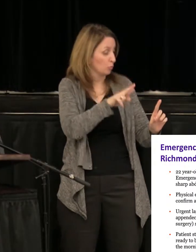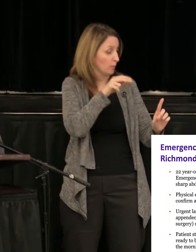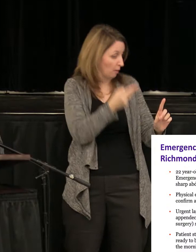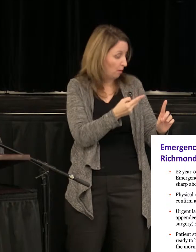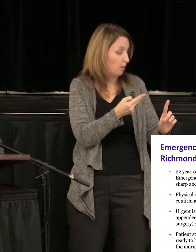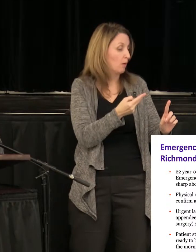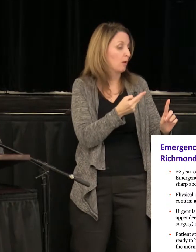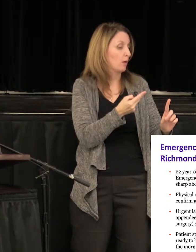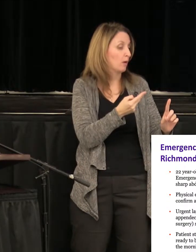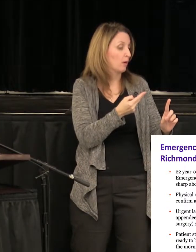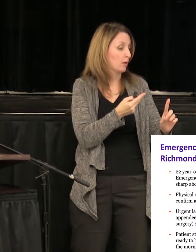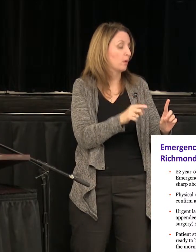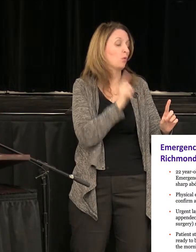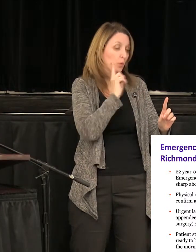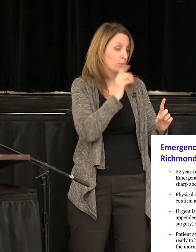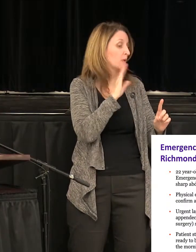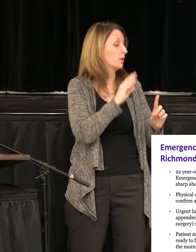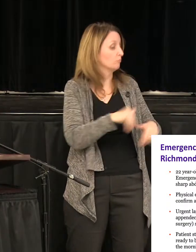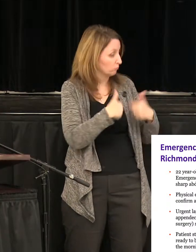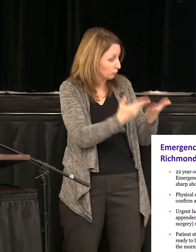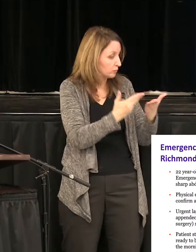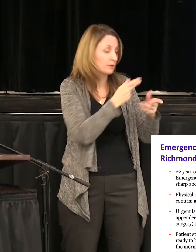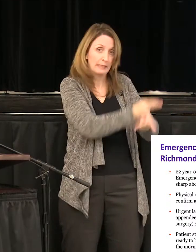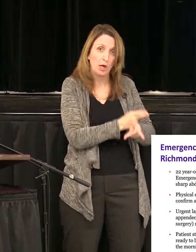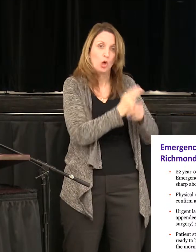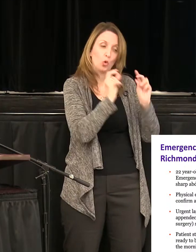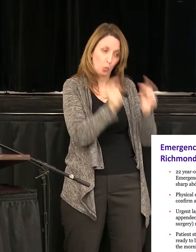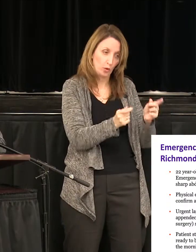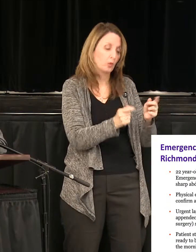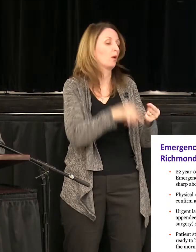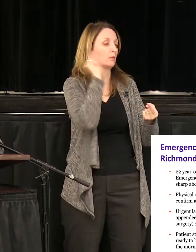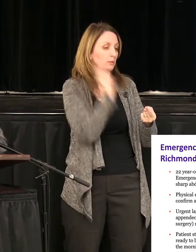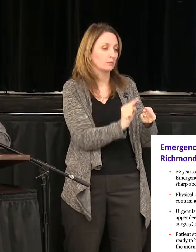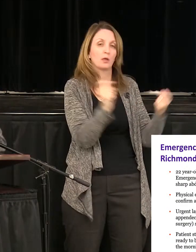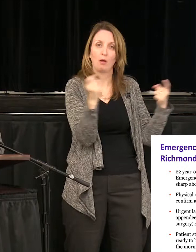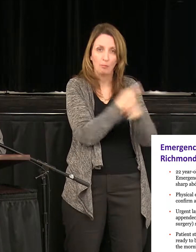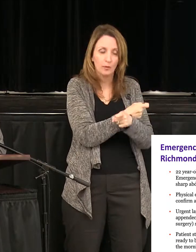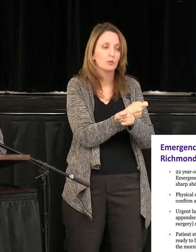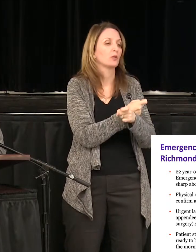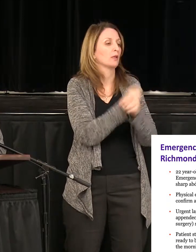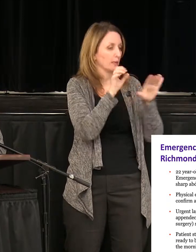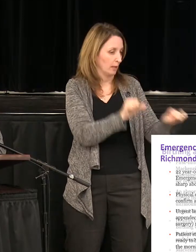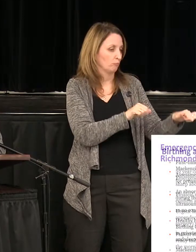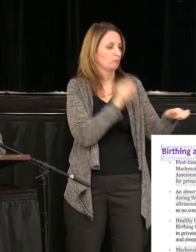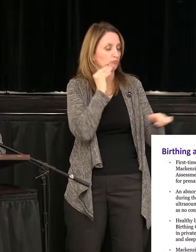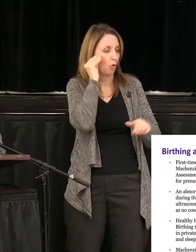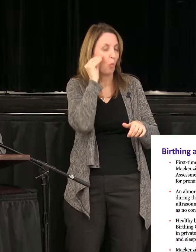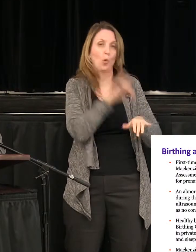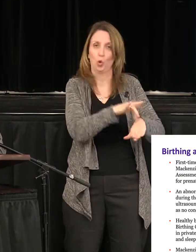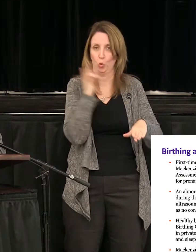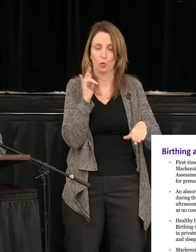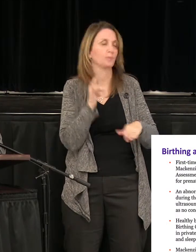Hospital is going to be treated hopefully quicker with less wait time and less complications of that wait.